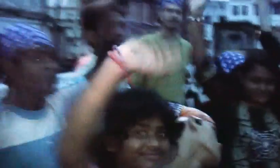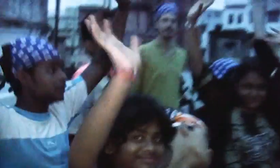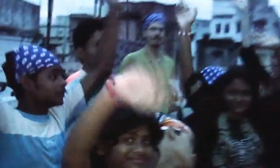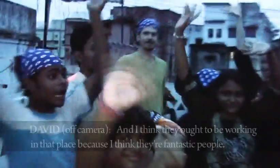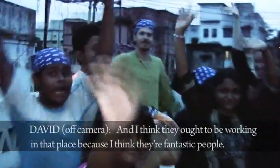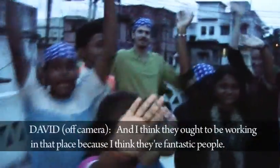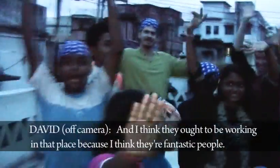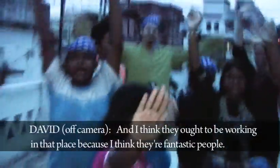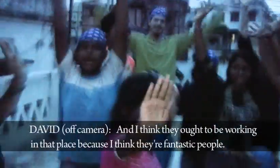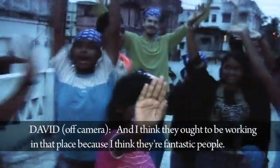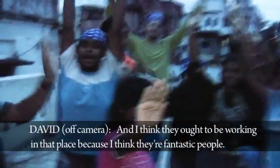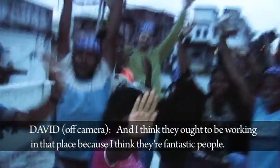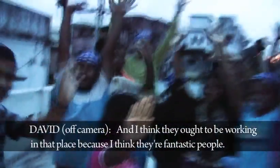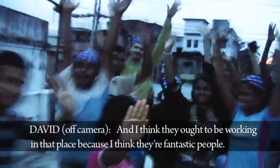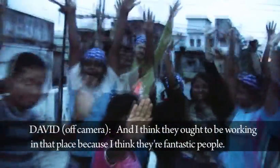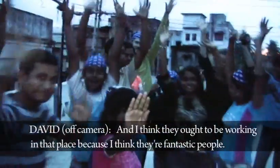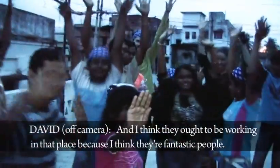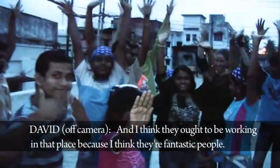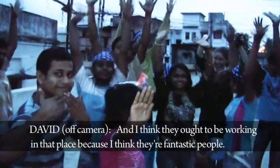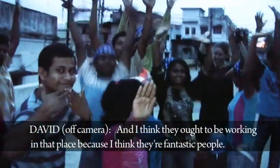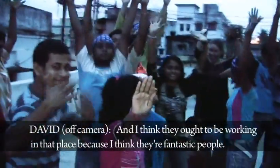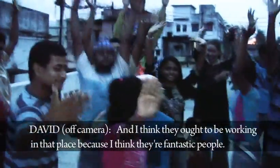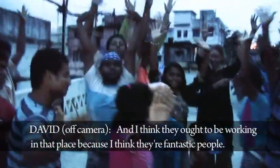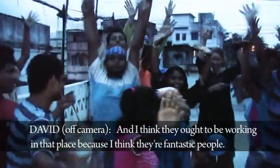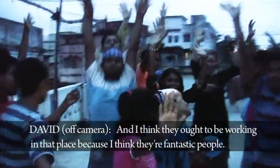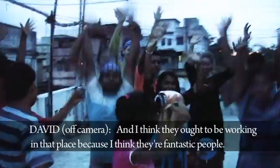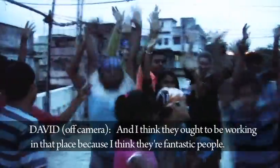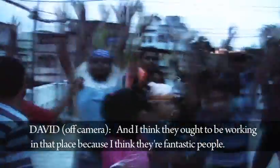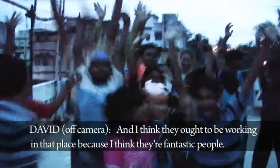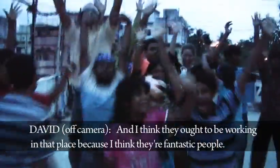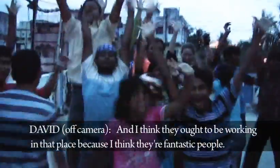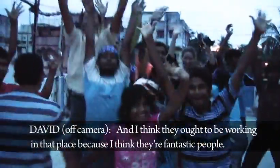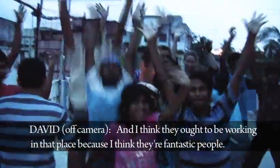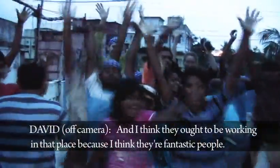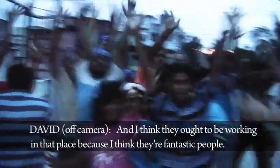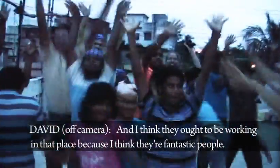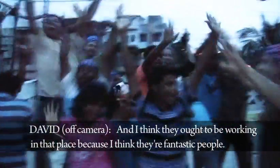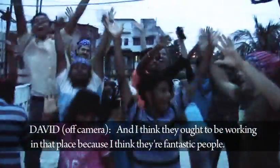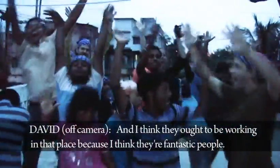And I think they ought to be working in that place because I think they're fantastic people.